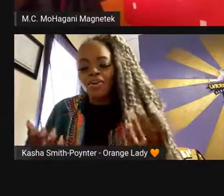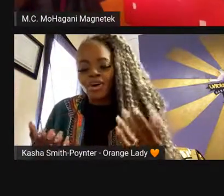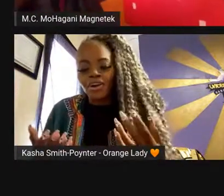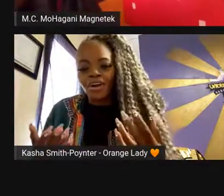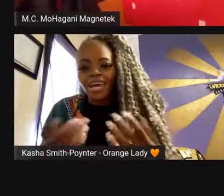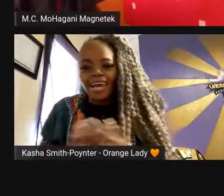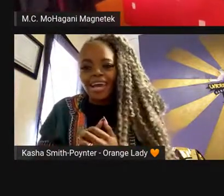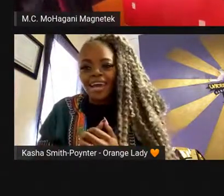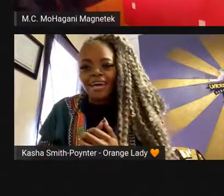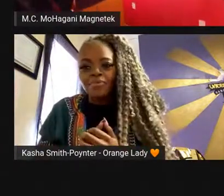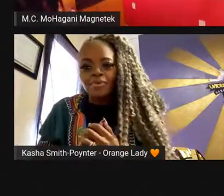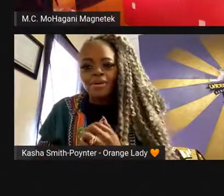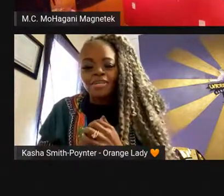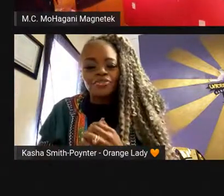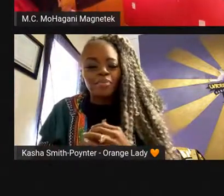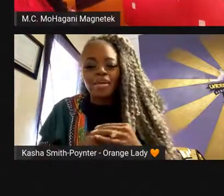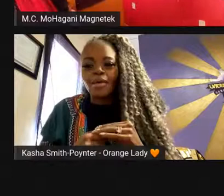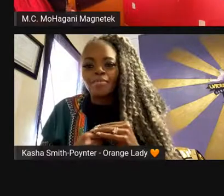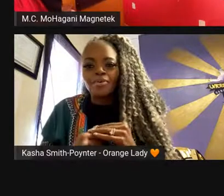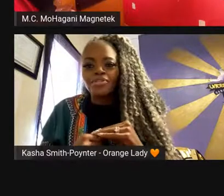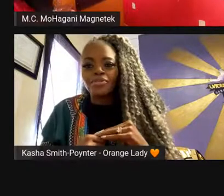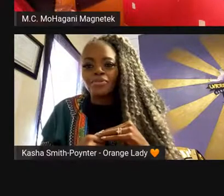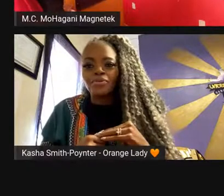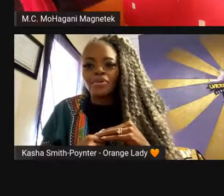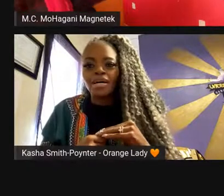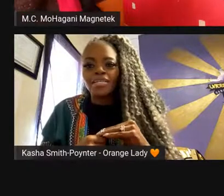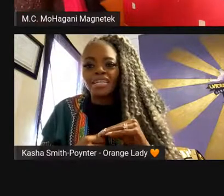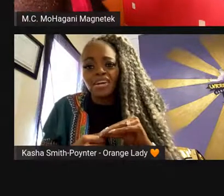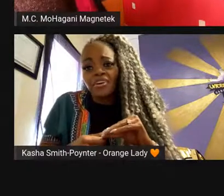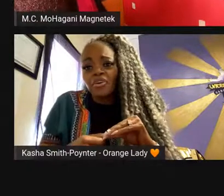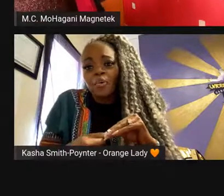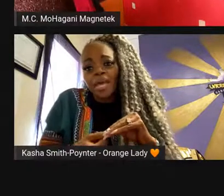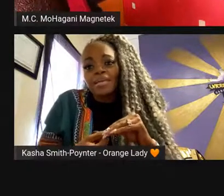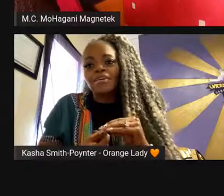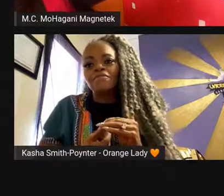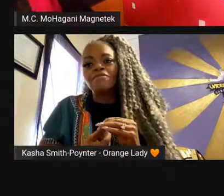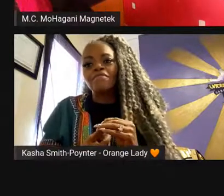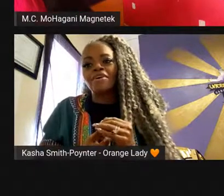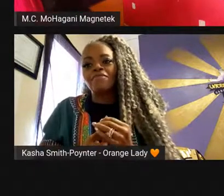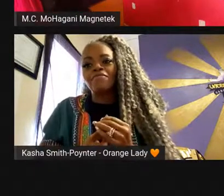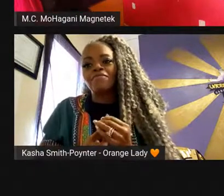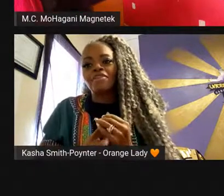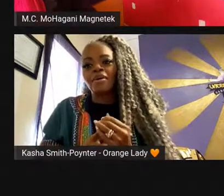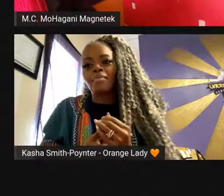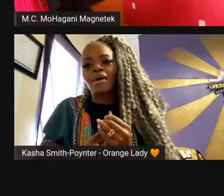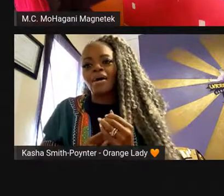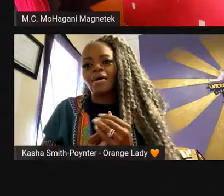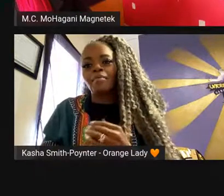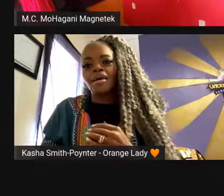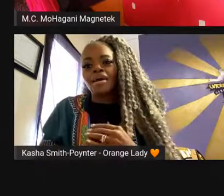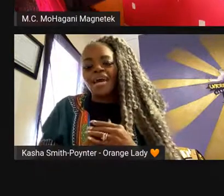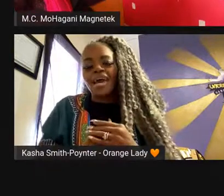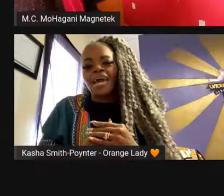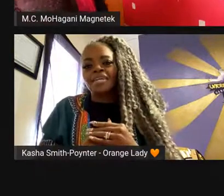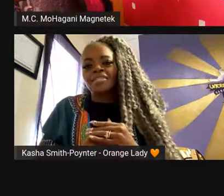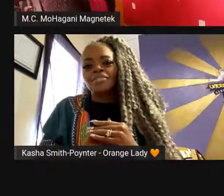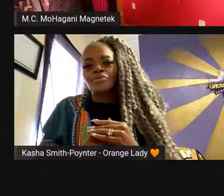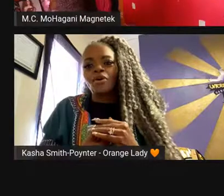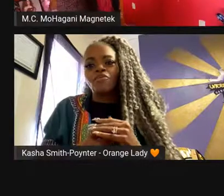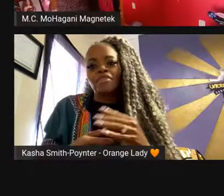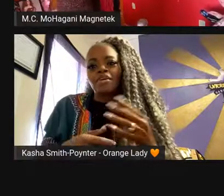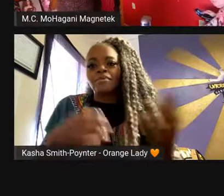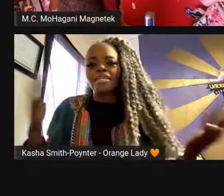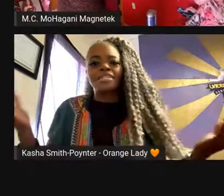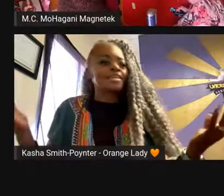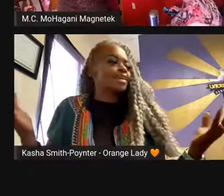It was an honor, and we were extremely humbled to carry the weight of them and